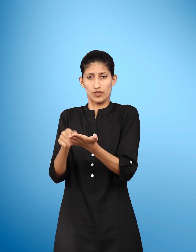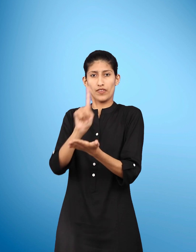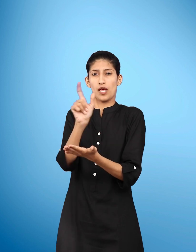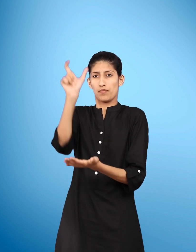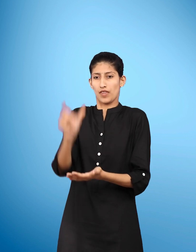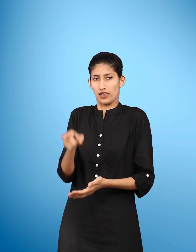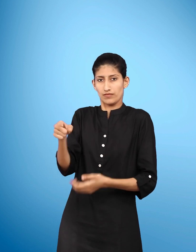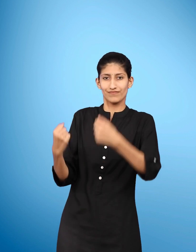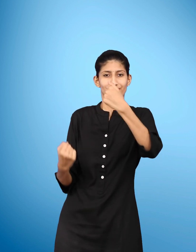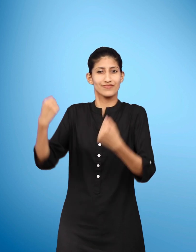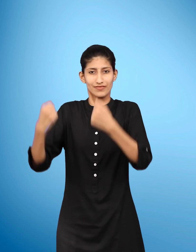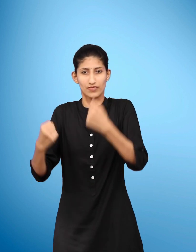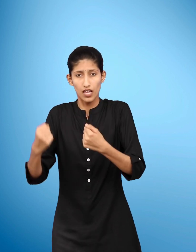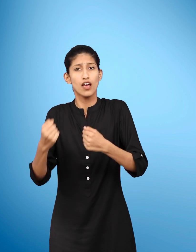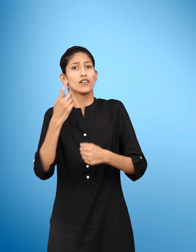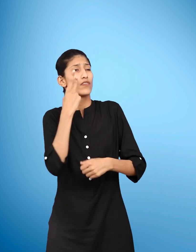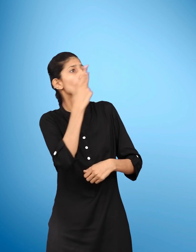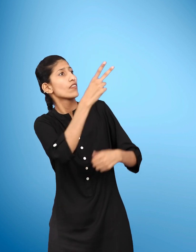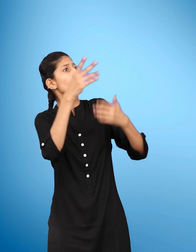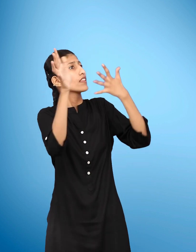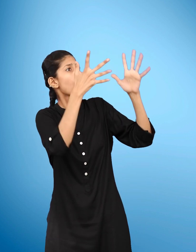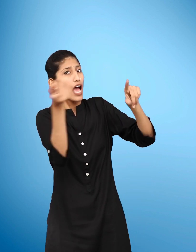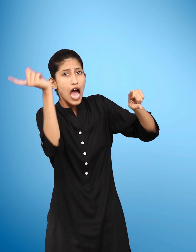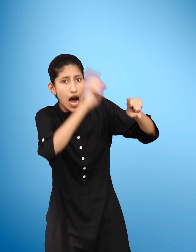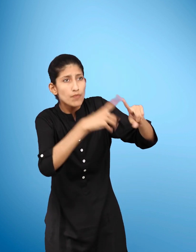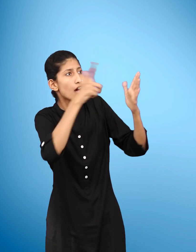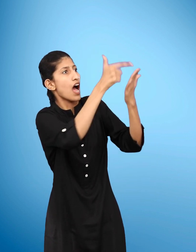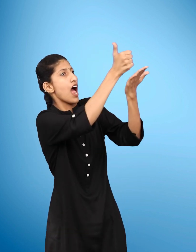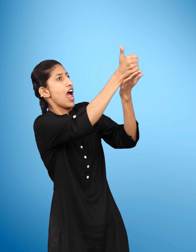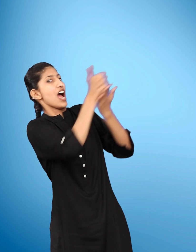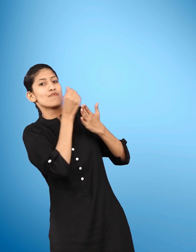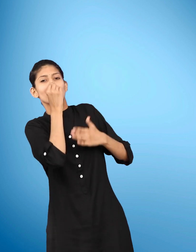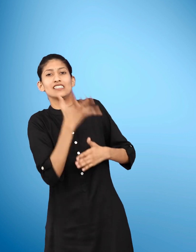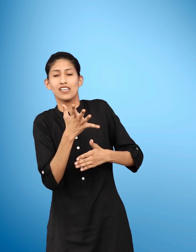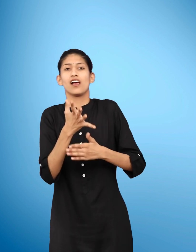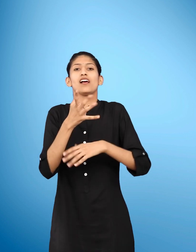Where sailors took advantage of the monsoon winds to cross the seas more quickly.